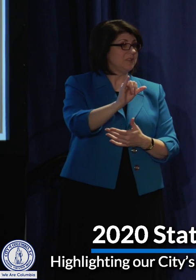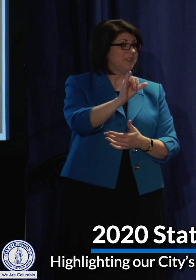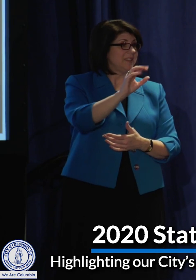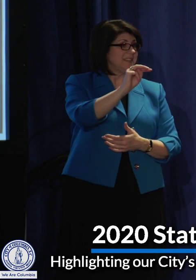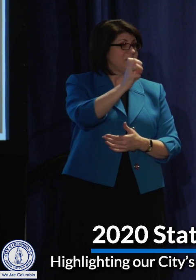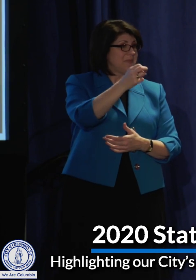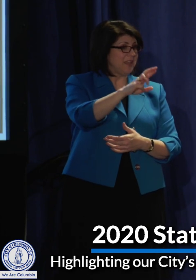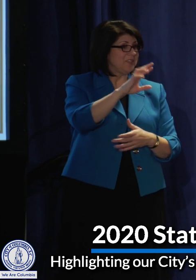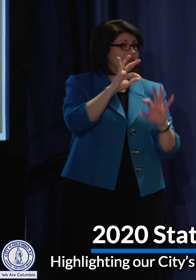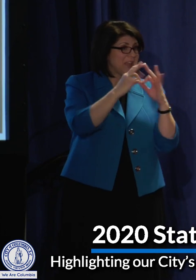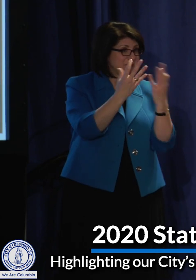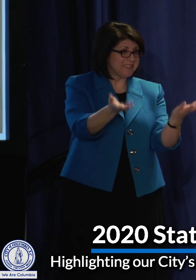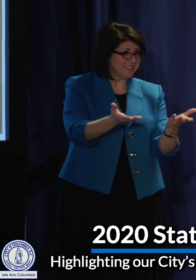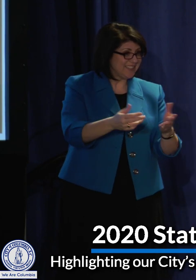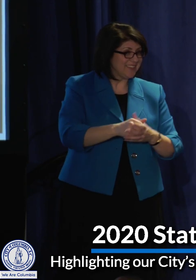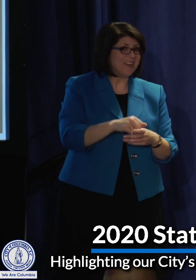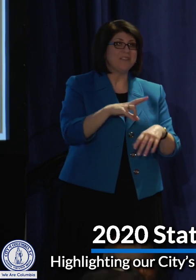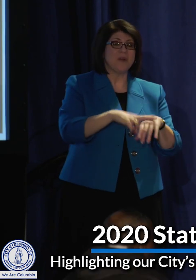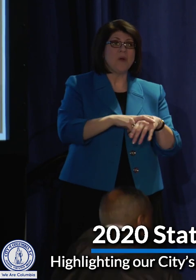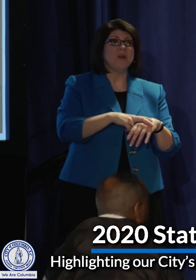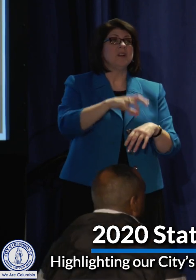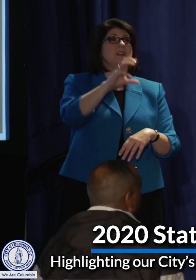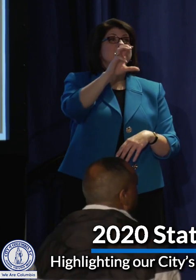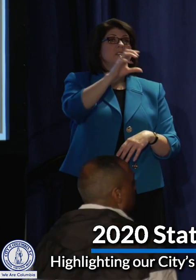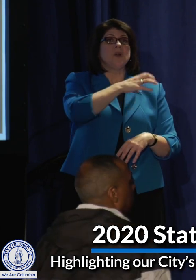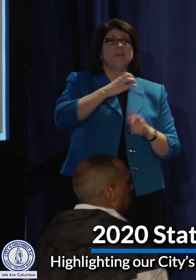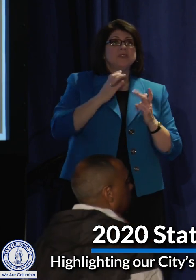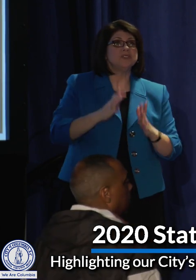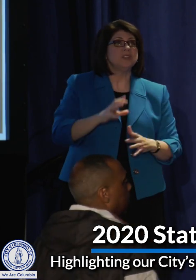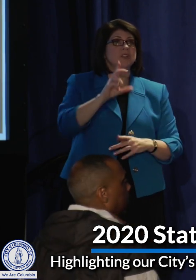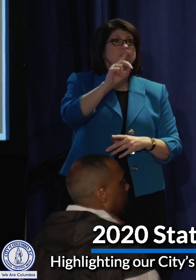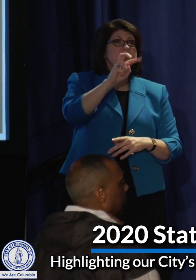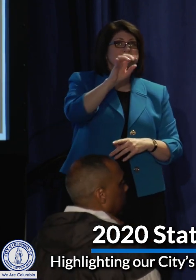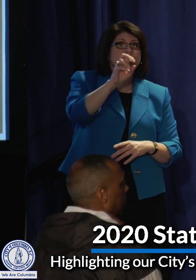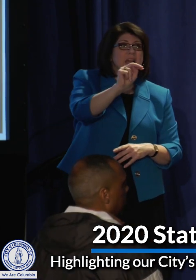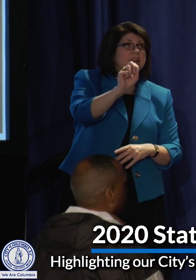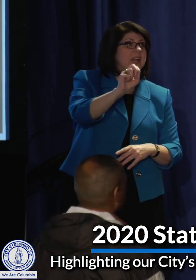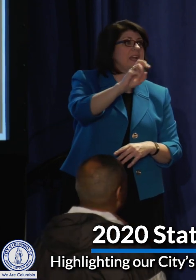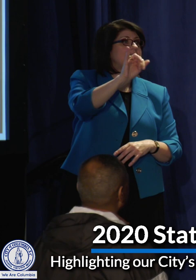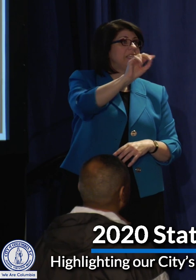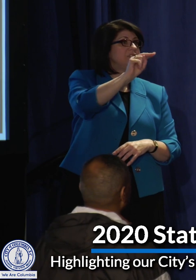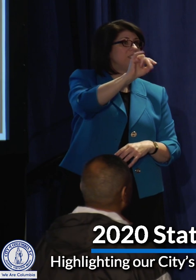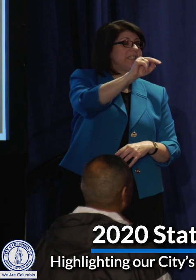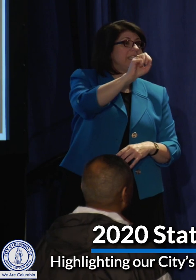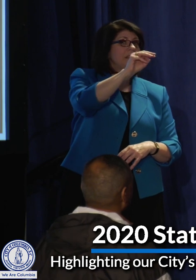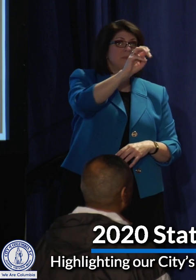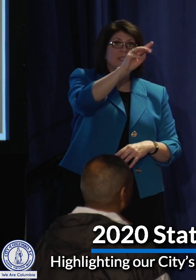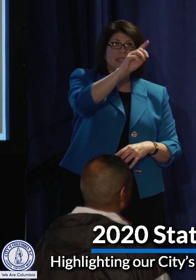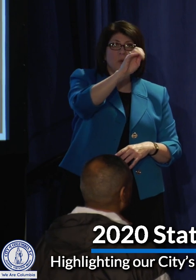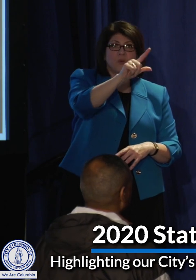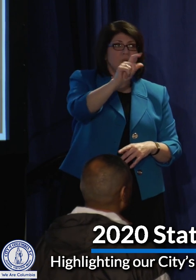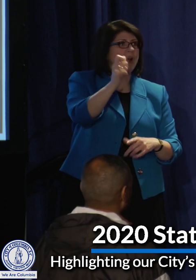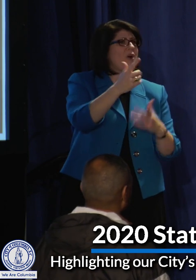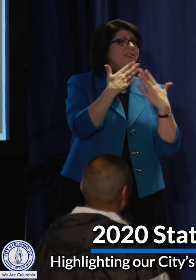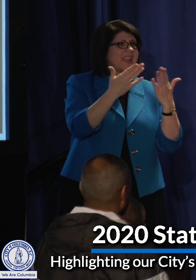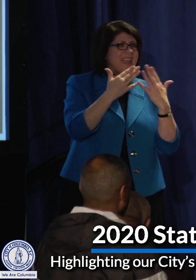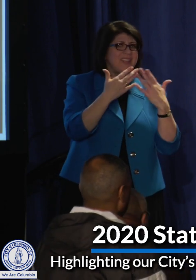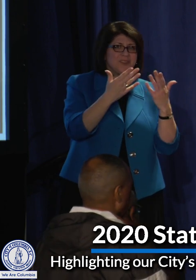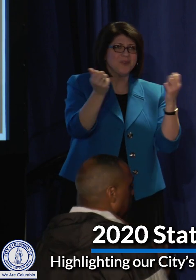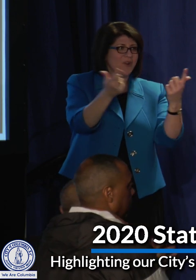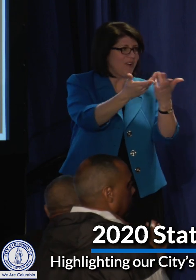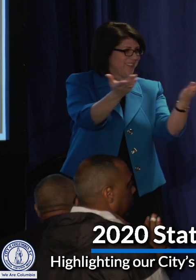is here, of course. Commissioner Devine and Ms. Jeannie McDowell, thank you all.